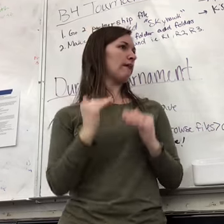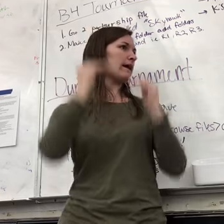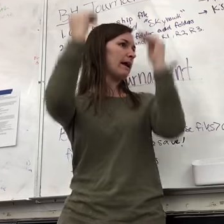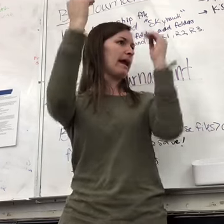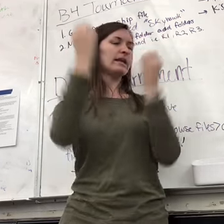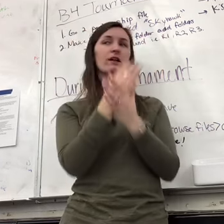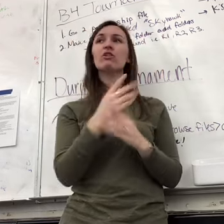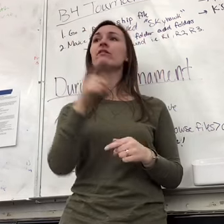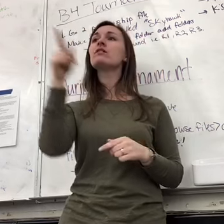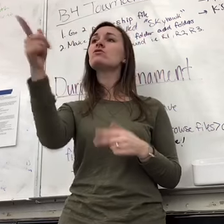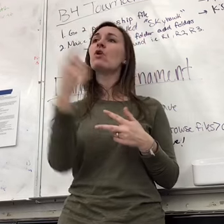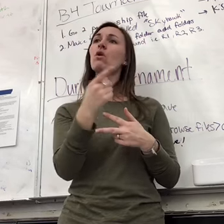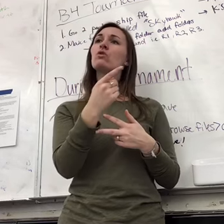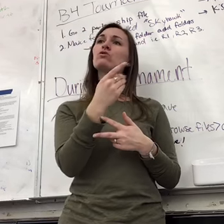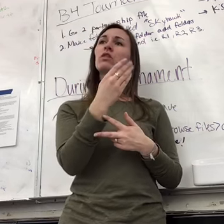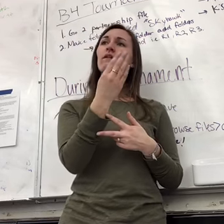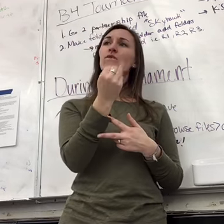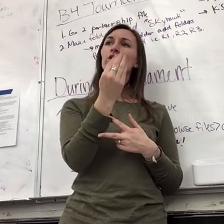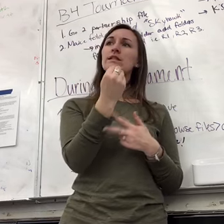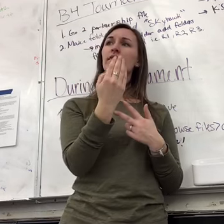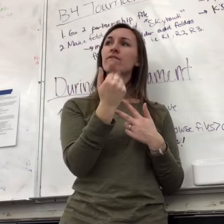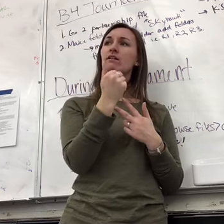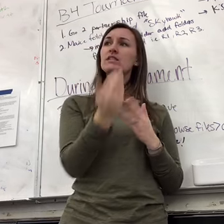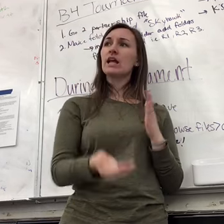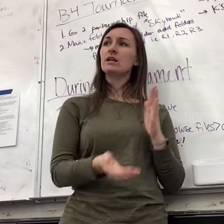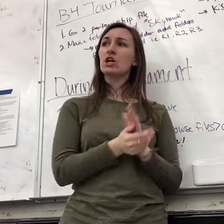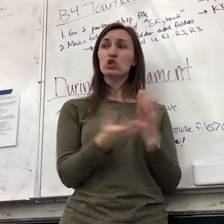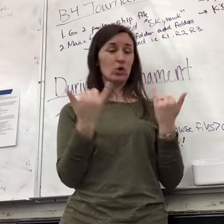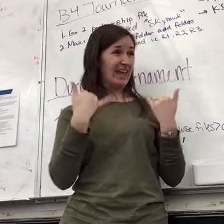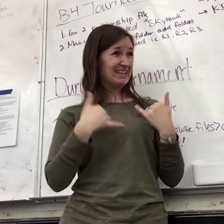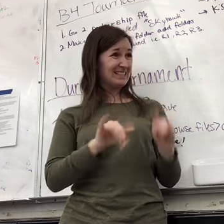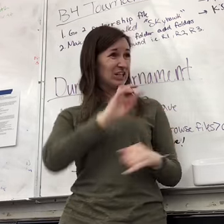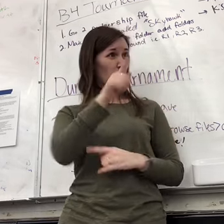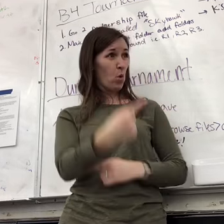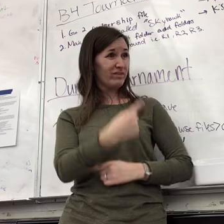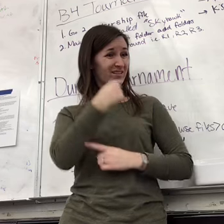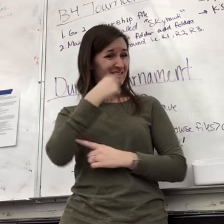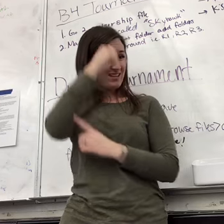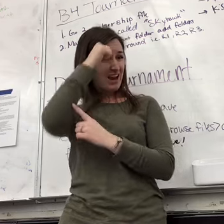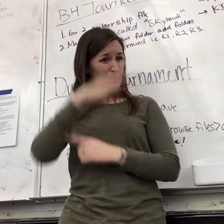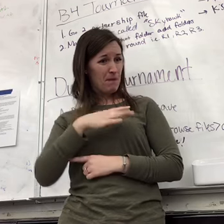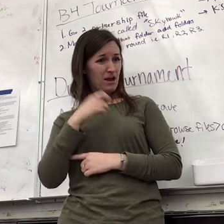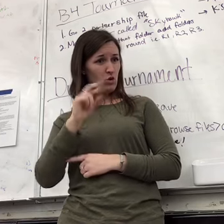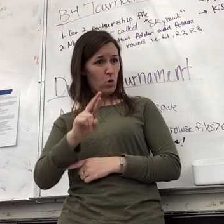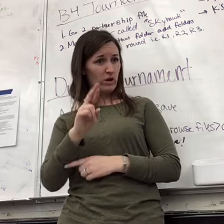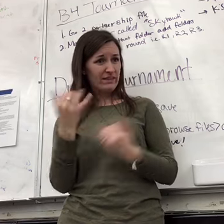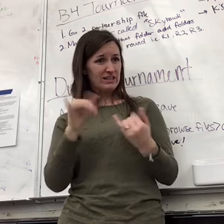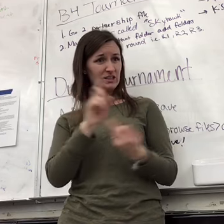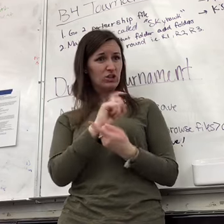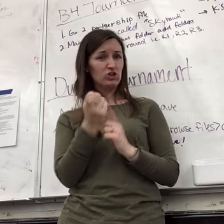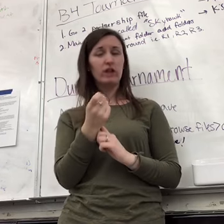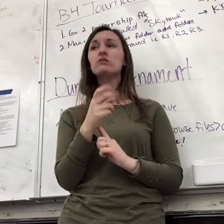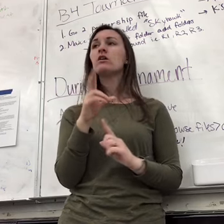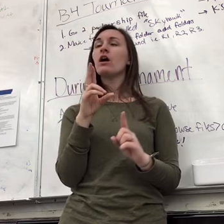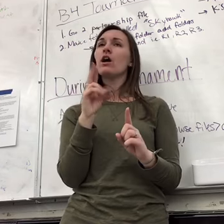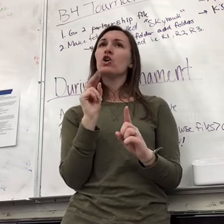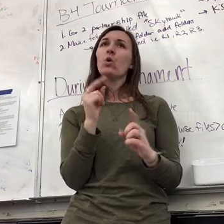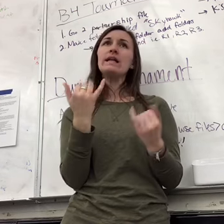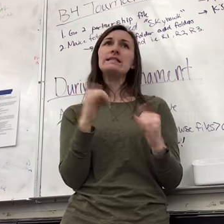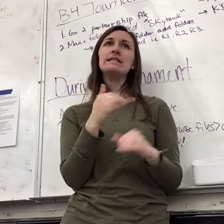and 15th amendments still specify men, or did that get changed? No, they're still in there with that. But the thing that